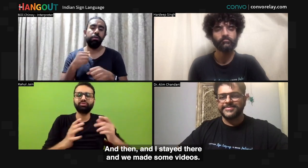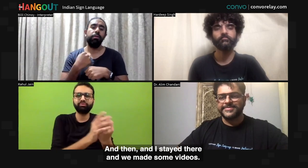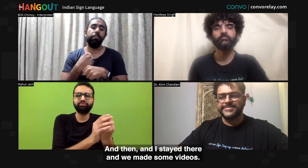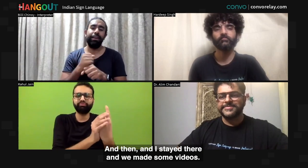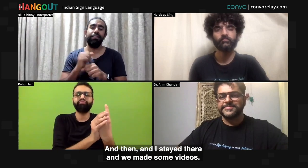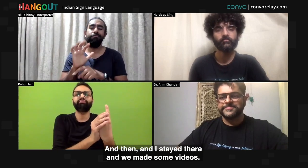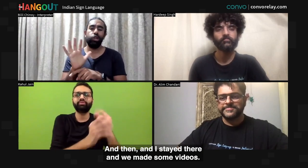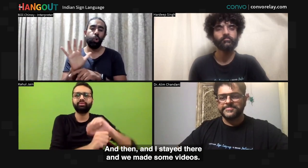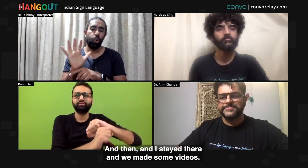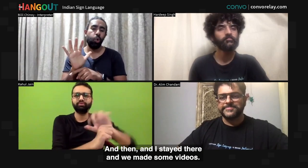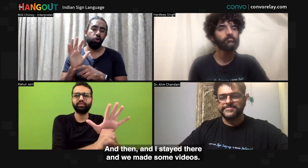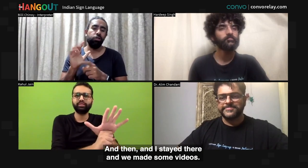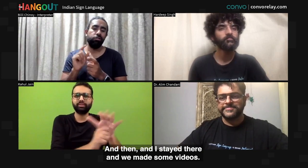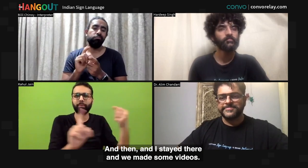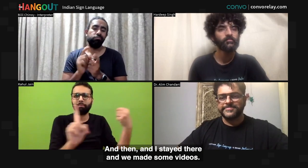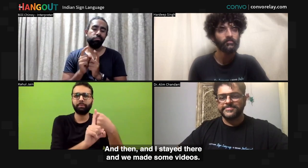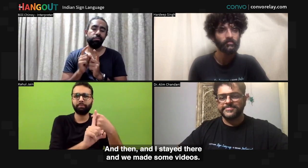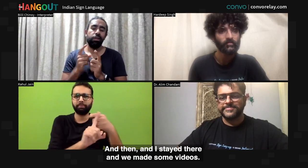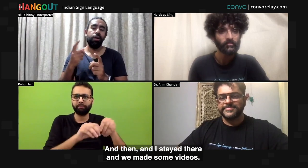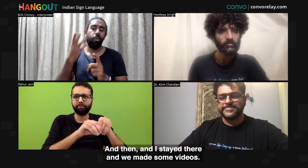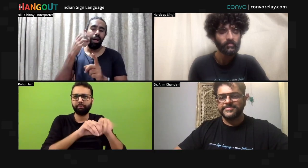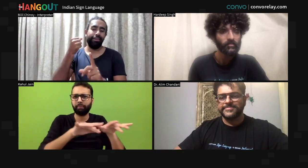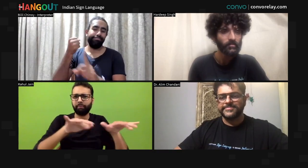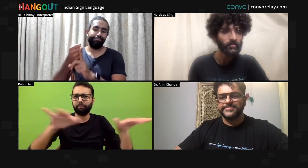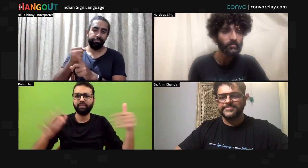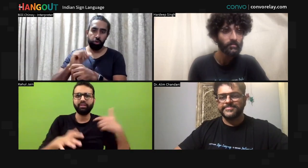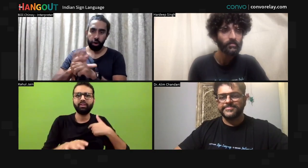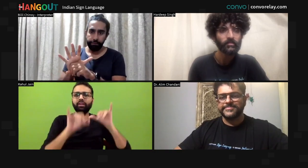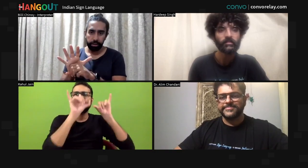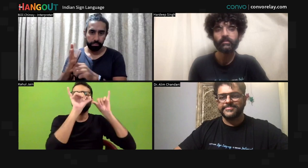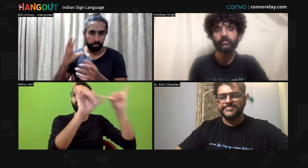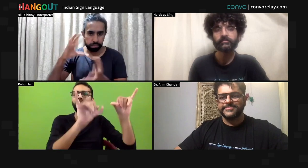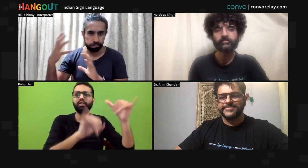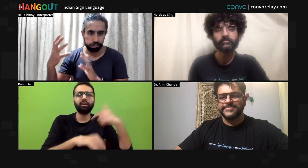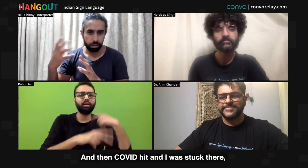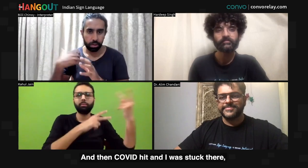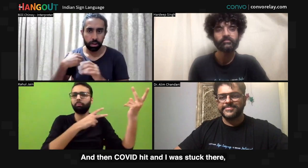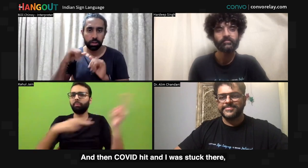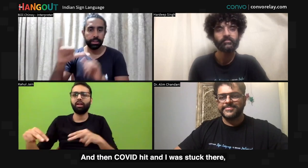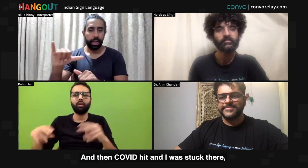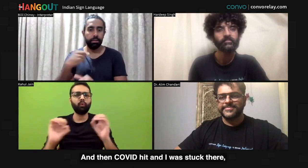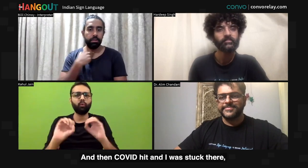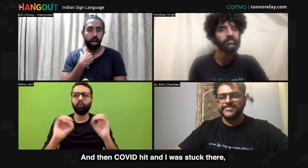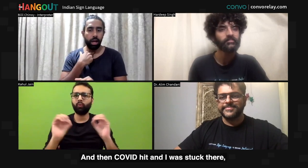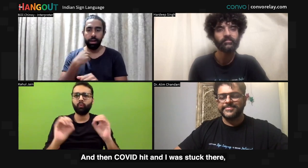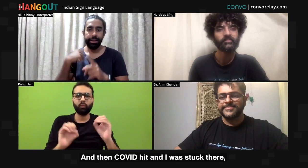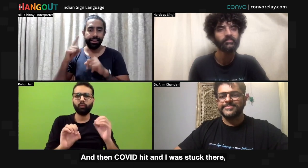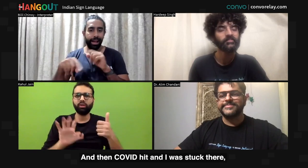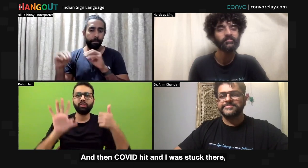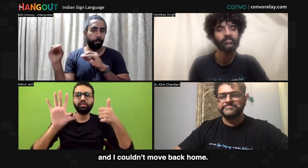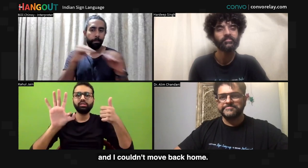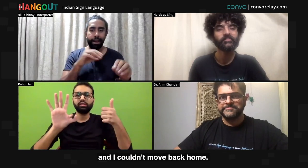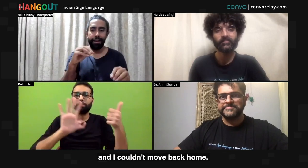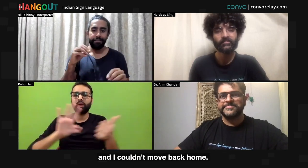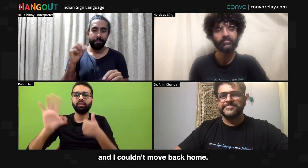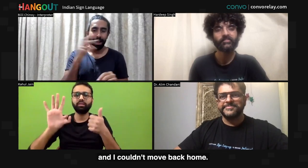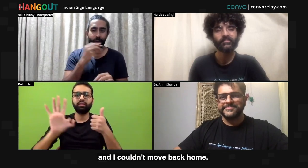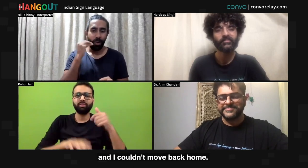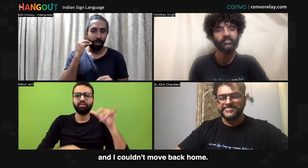and, uh, we made some videos. Um, so, and then COVID hit, and I was stuck there, and I couldn't move back home.